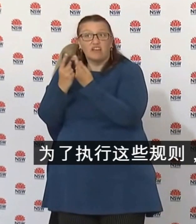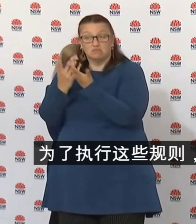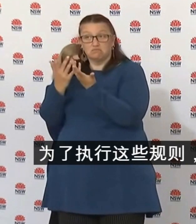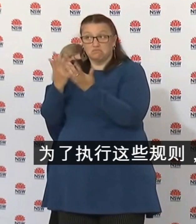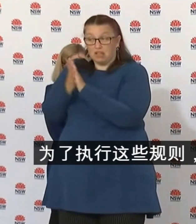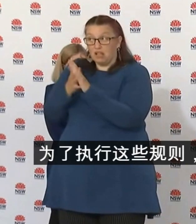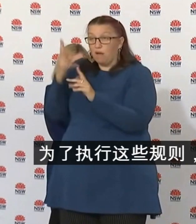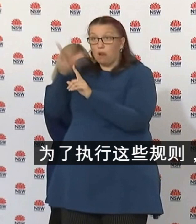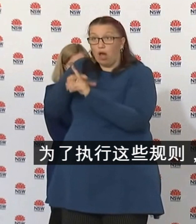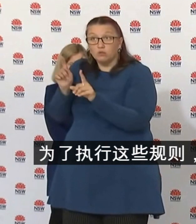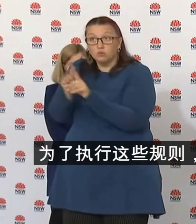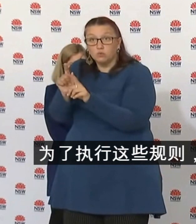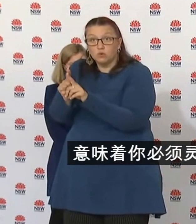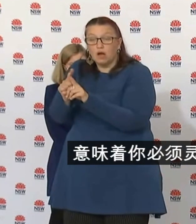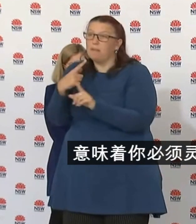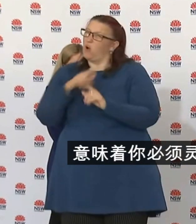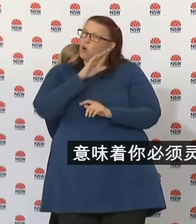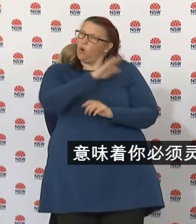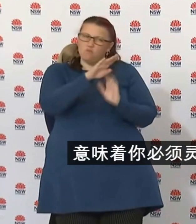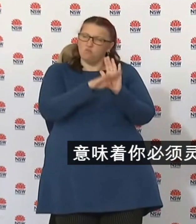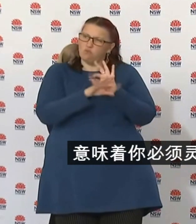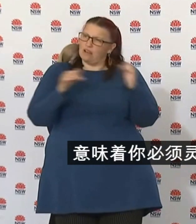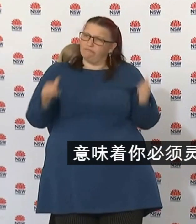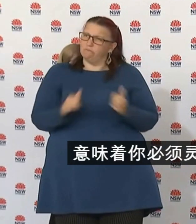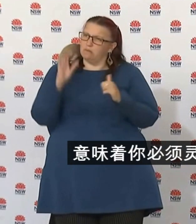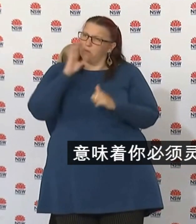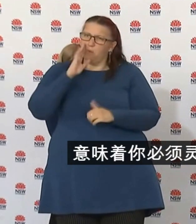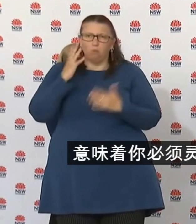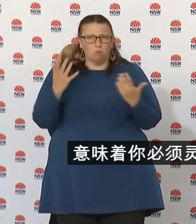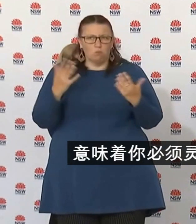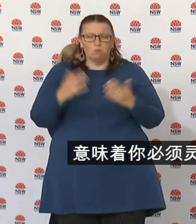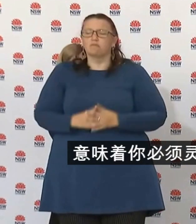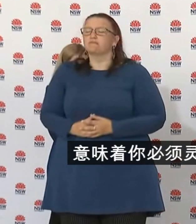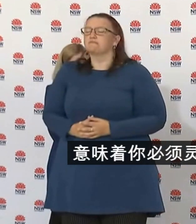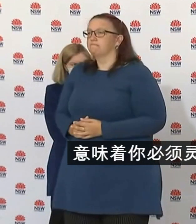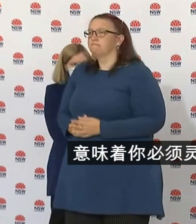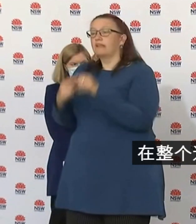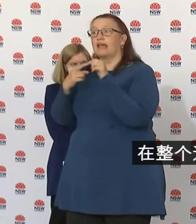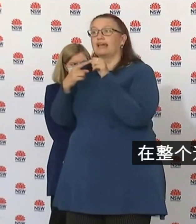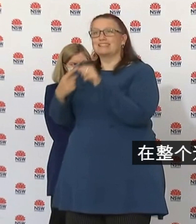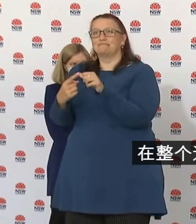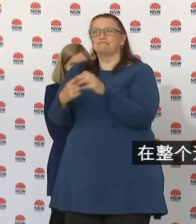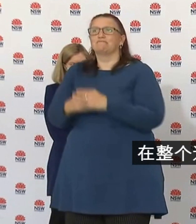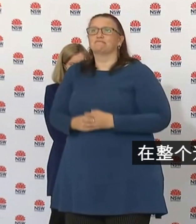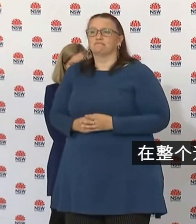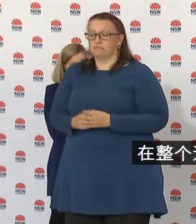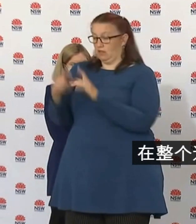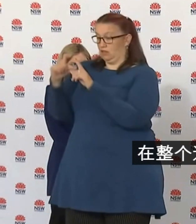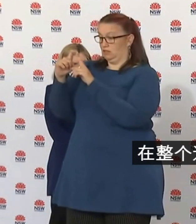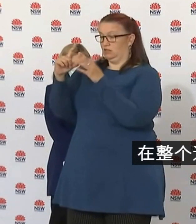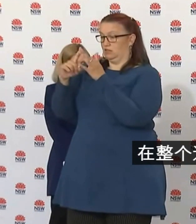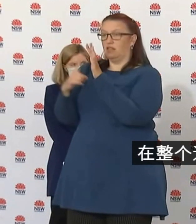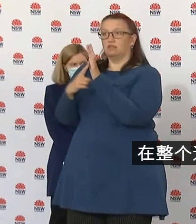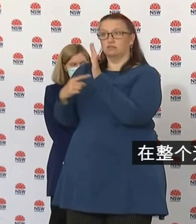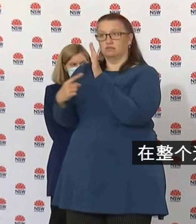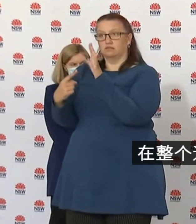say part of the response to Delta means you have to be flexible and you have to adjust according to where the challenges are.